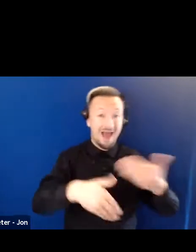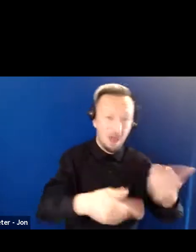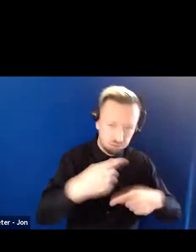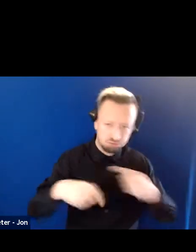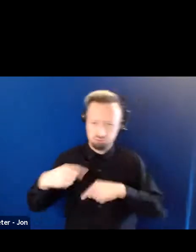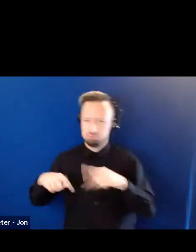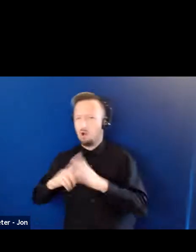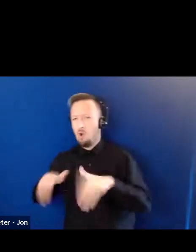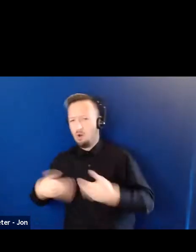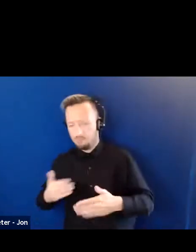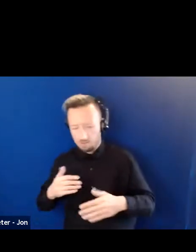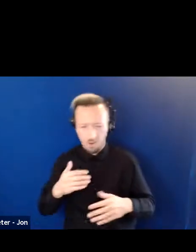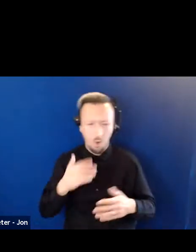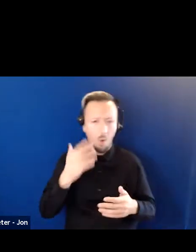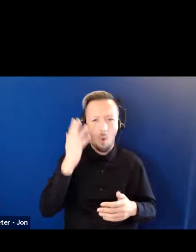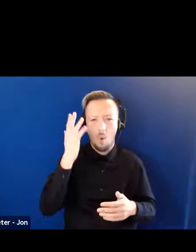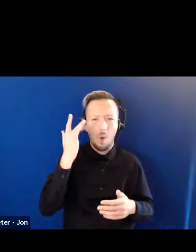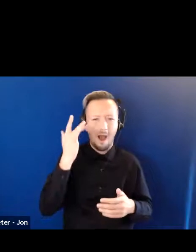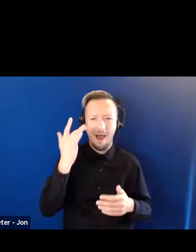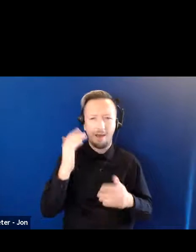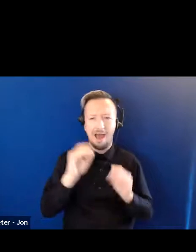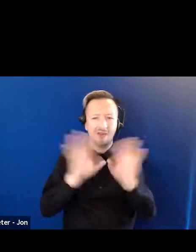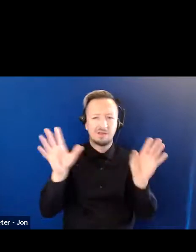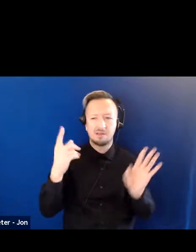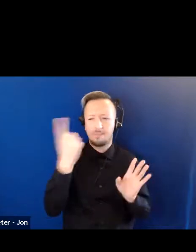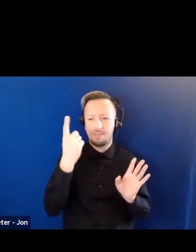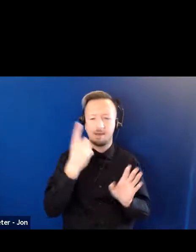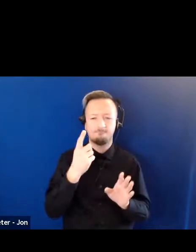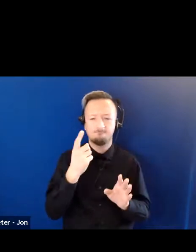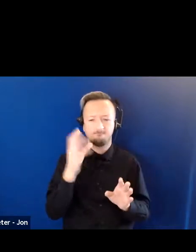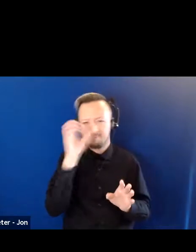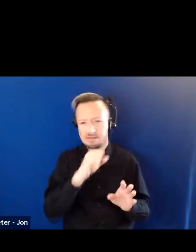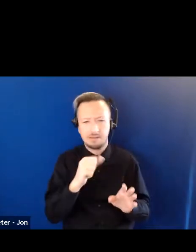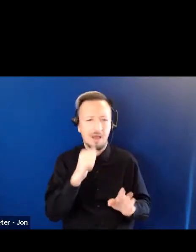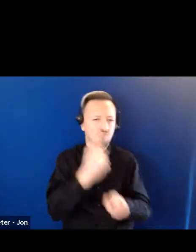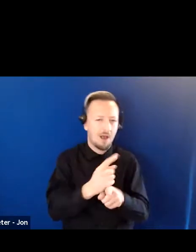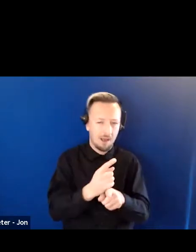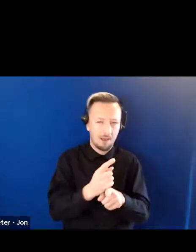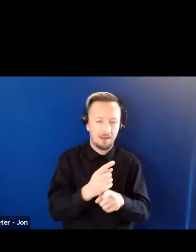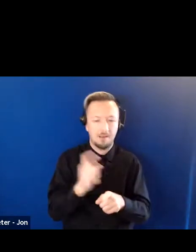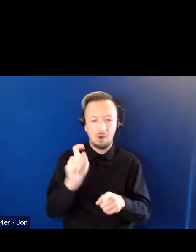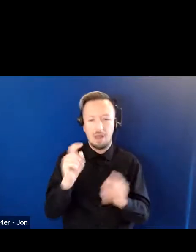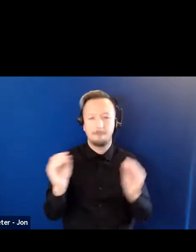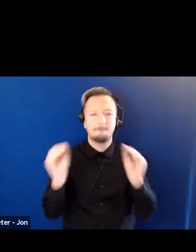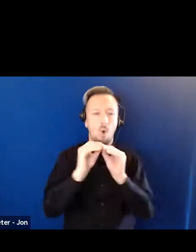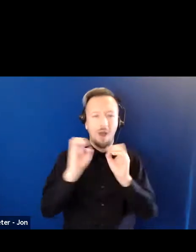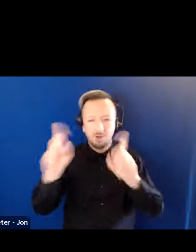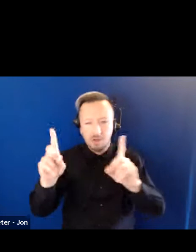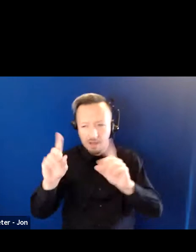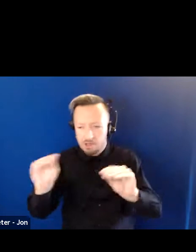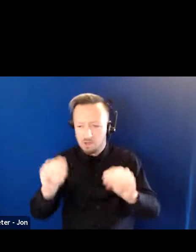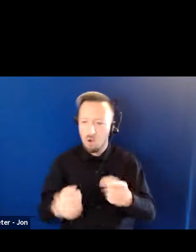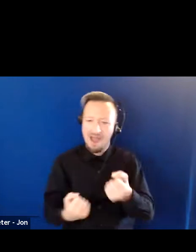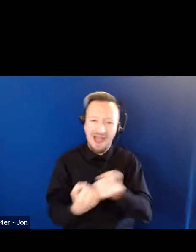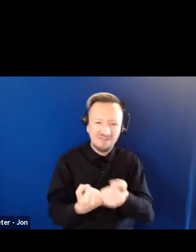our advocacy, whether we're educating, bringing up the issues that are